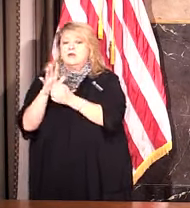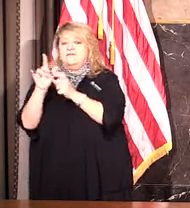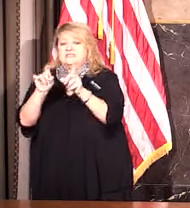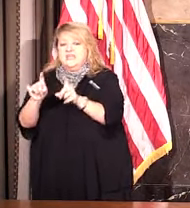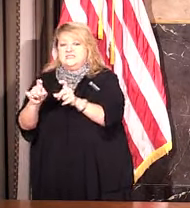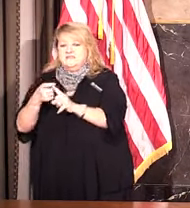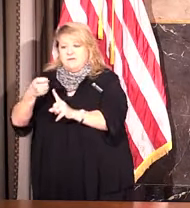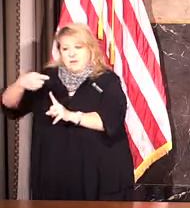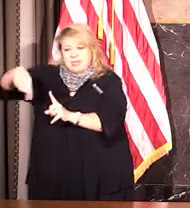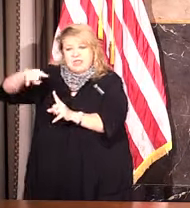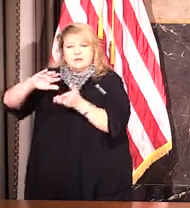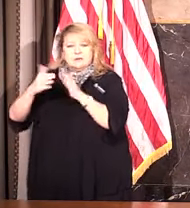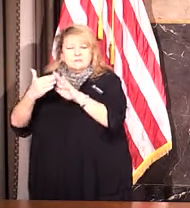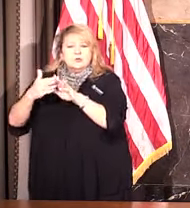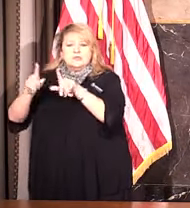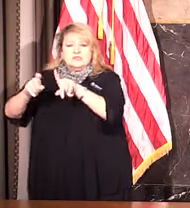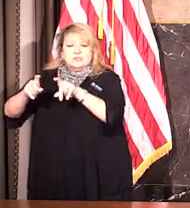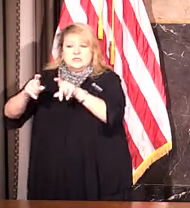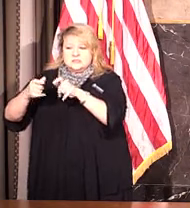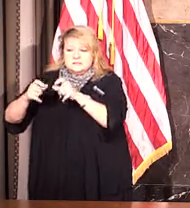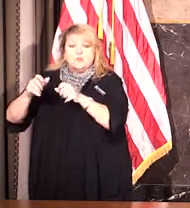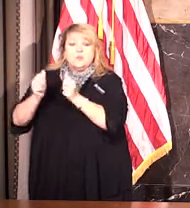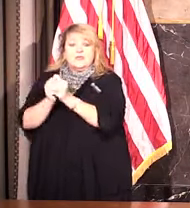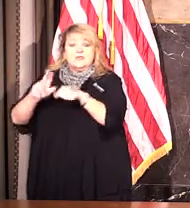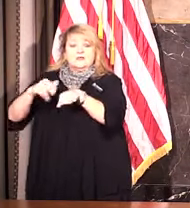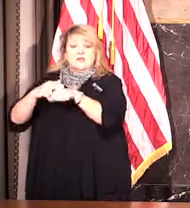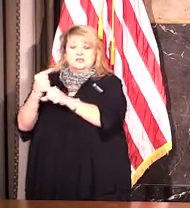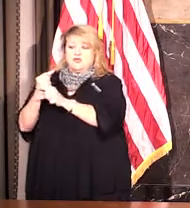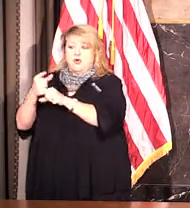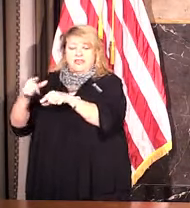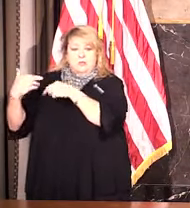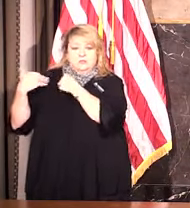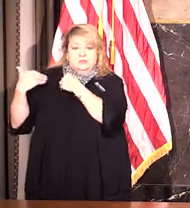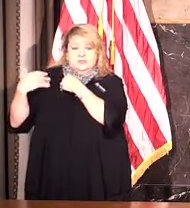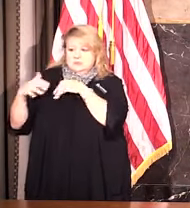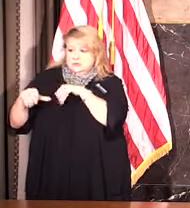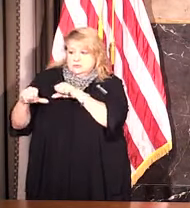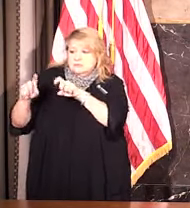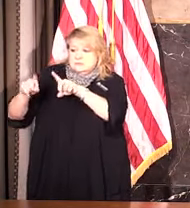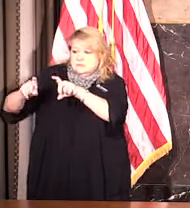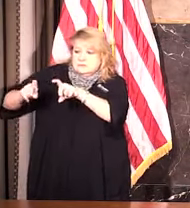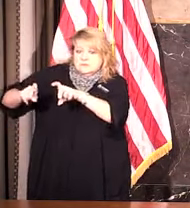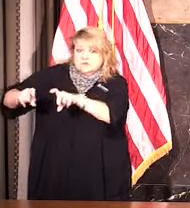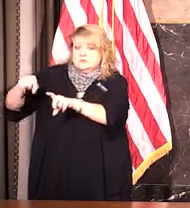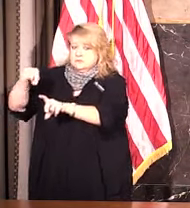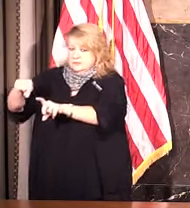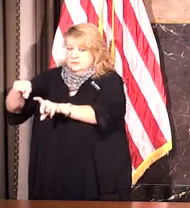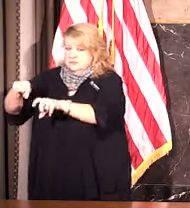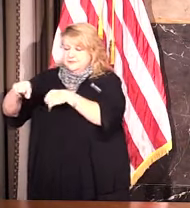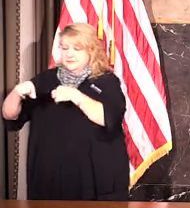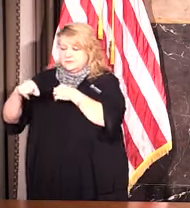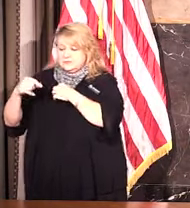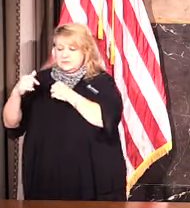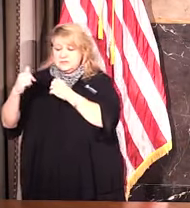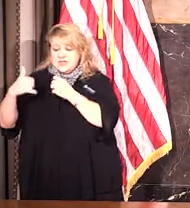this community testing effort that the National Guard has been responsible for. And that brings me to